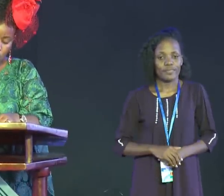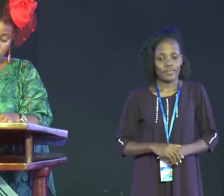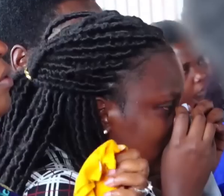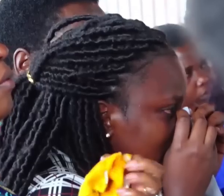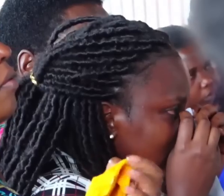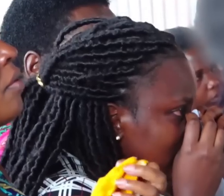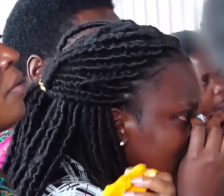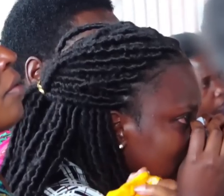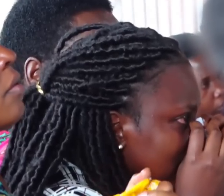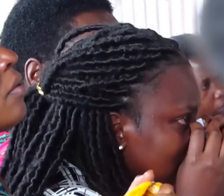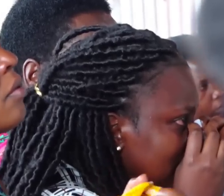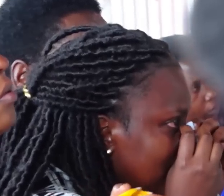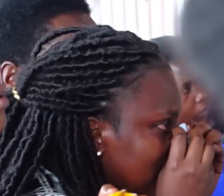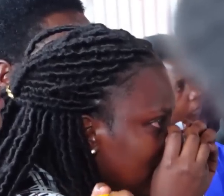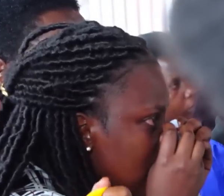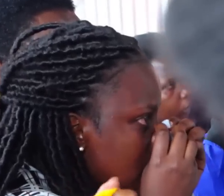When